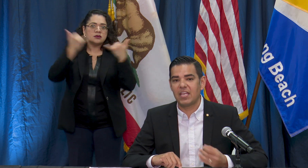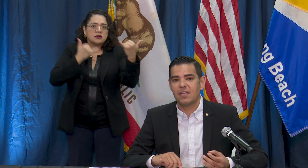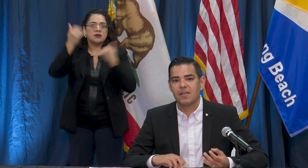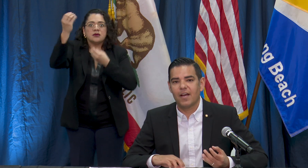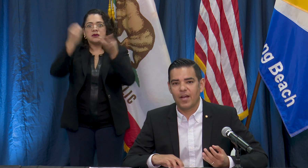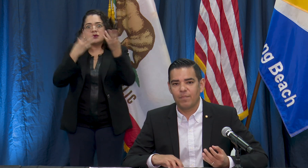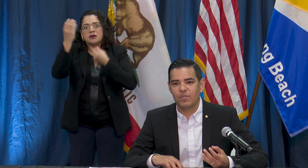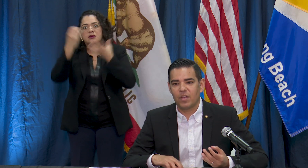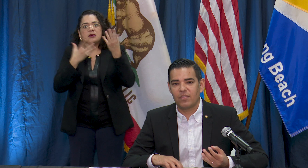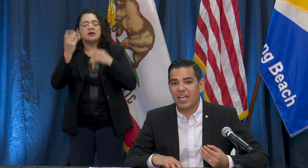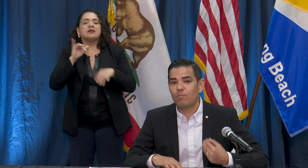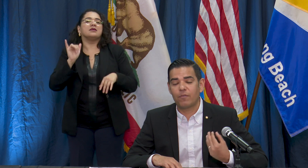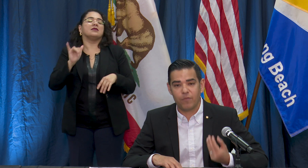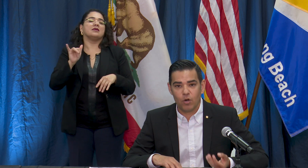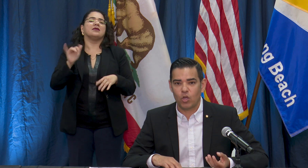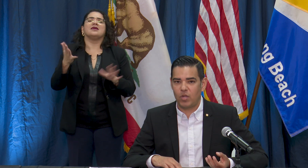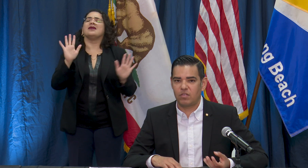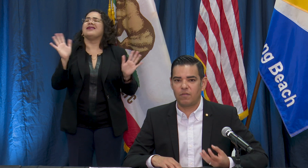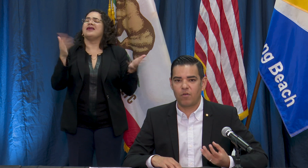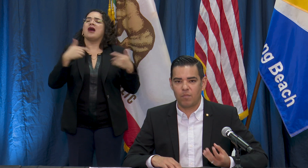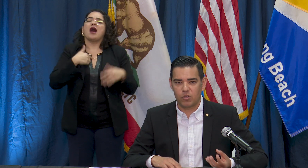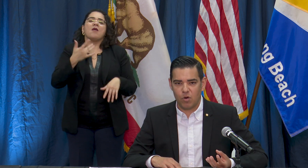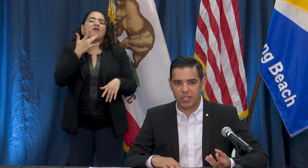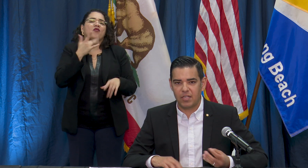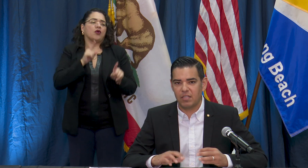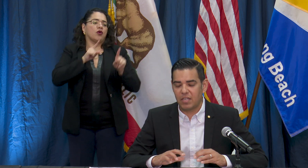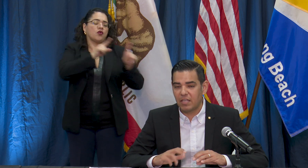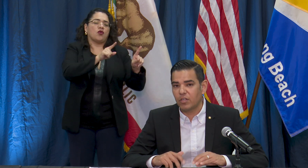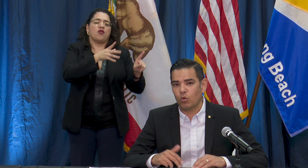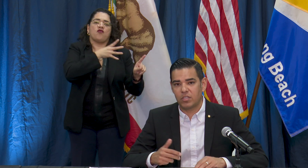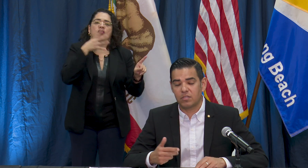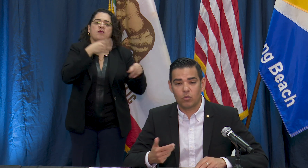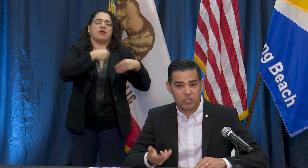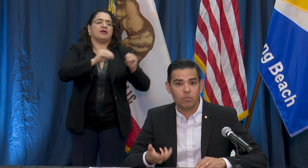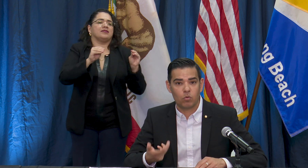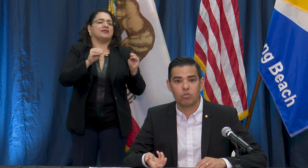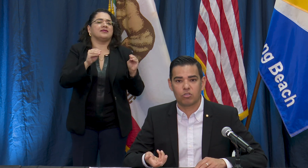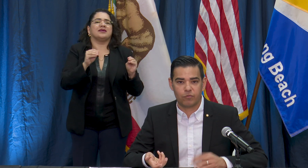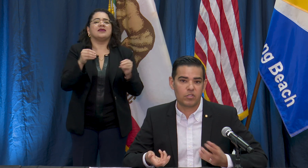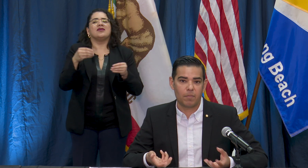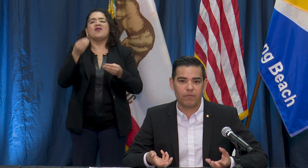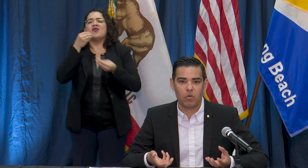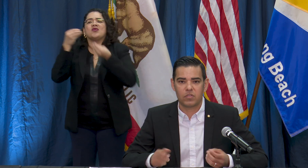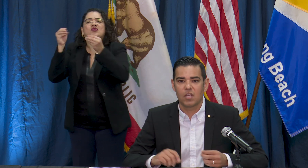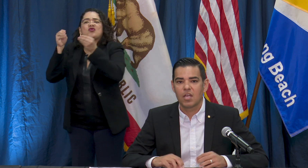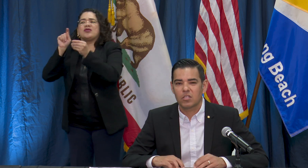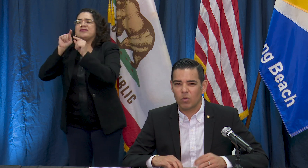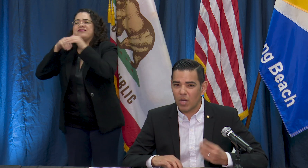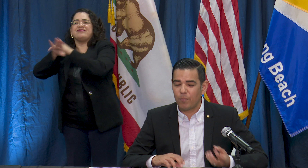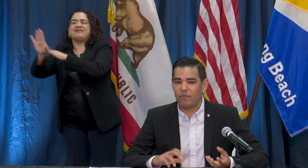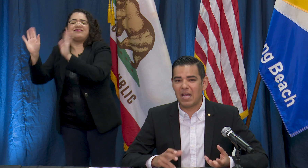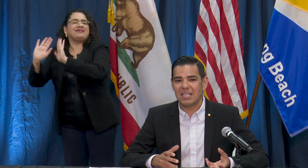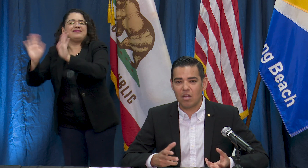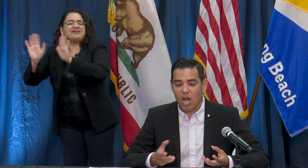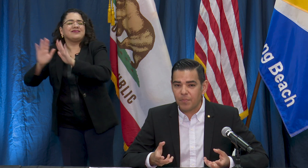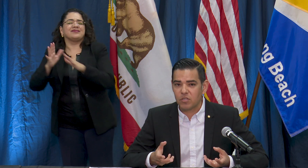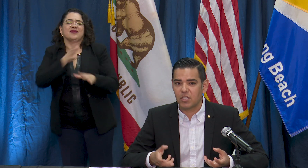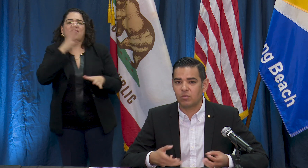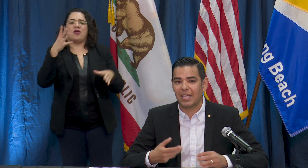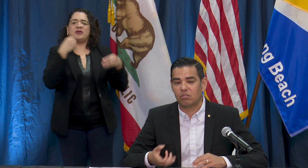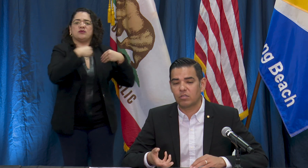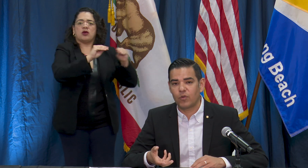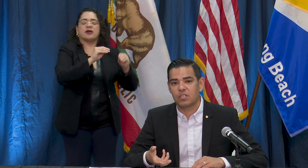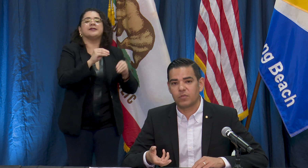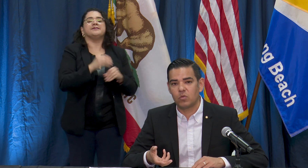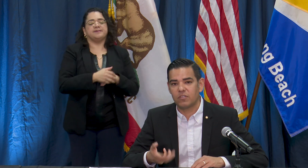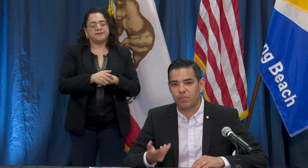that they prefer going to their farmers market than even going to some grocers for some folks. So we want to provide that option